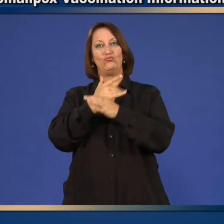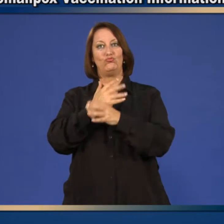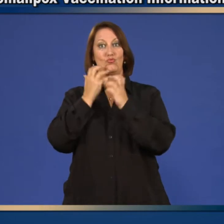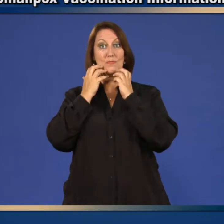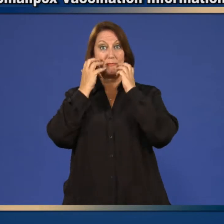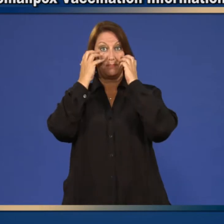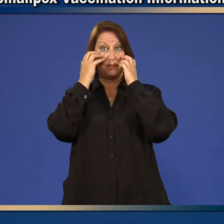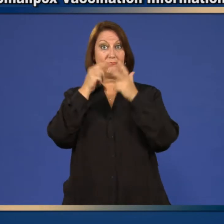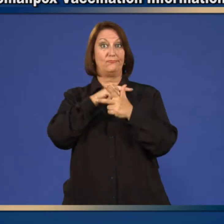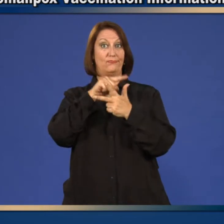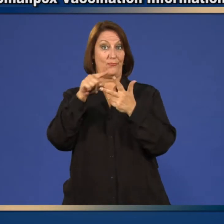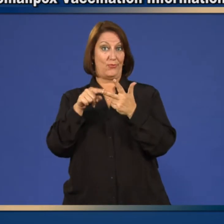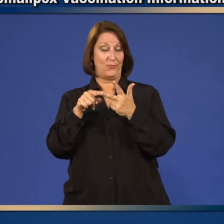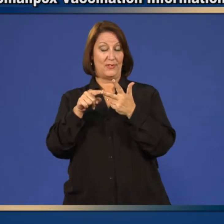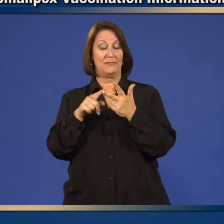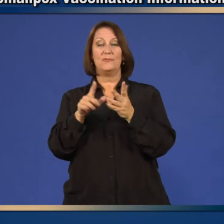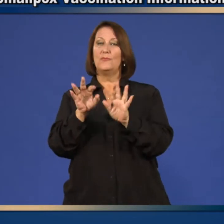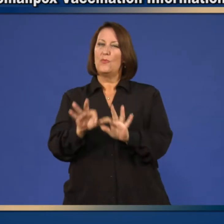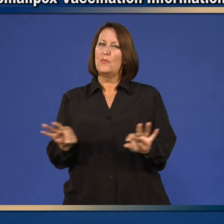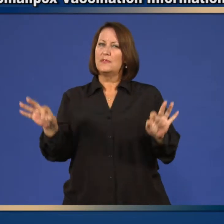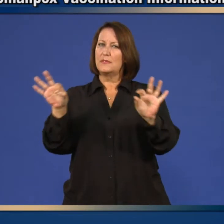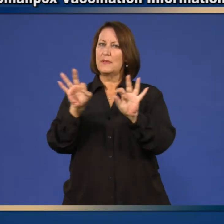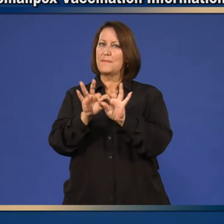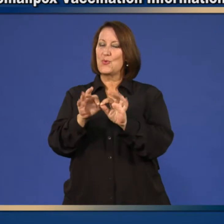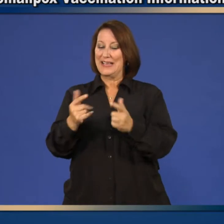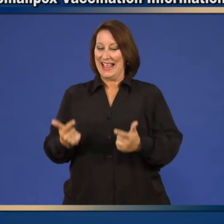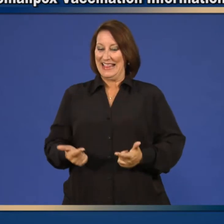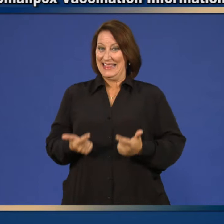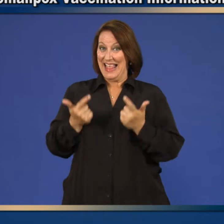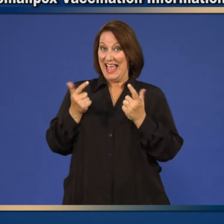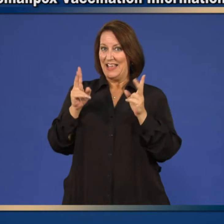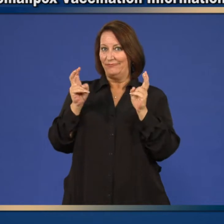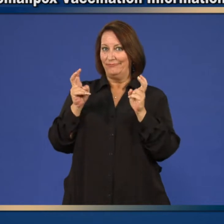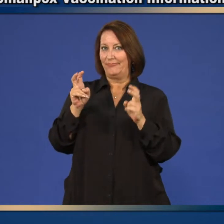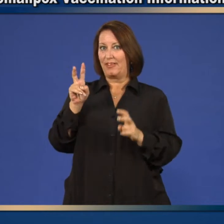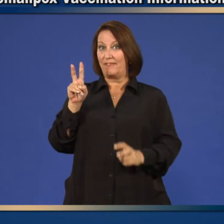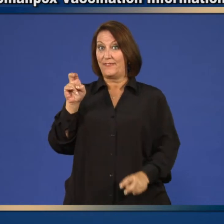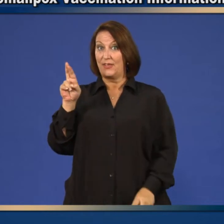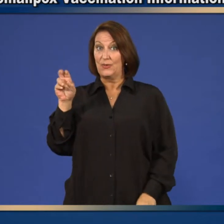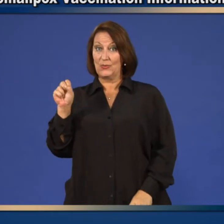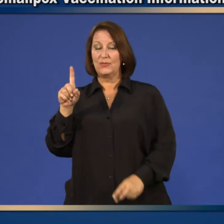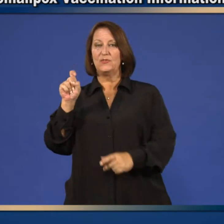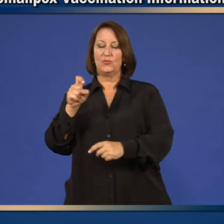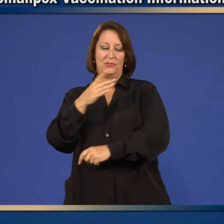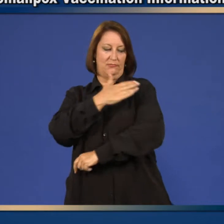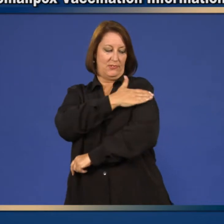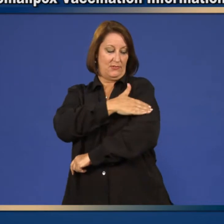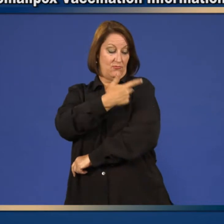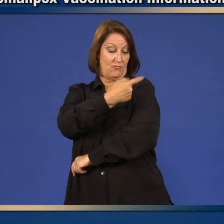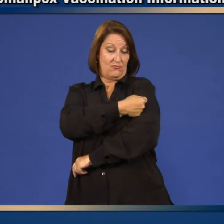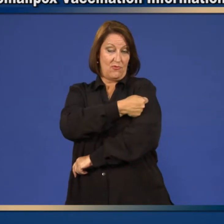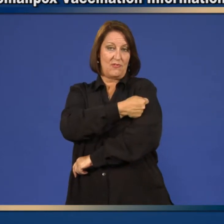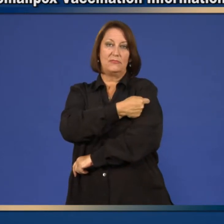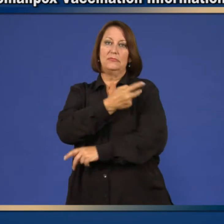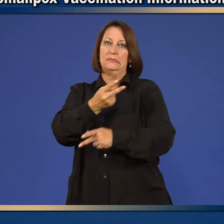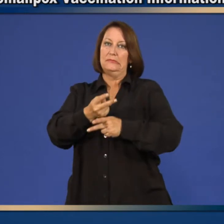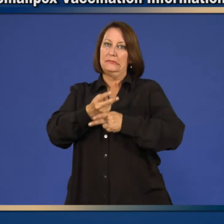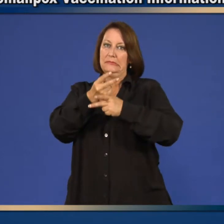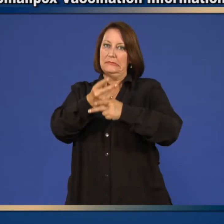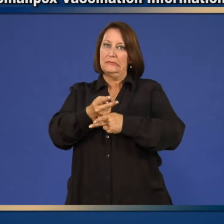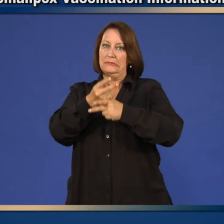For that reason, the vaccination site must be cared for carefully to prevent the virus from spreading.